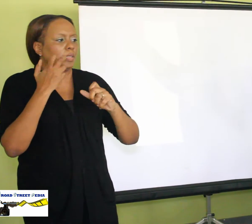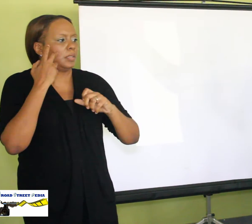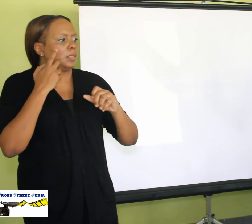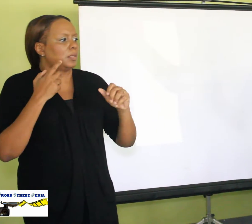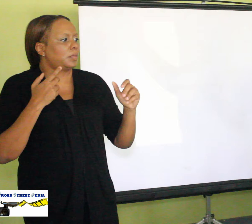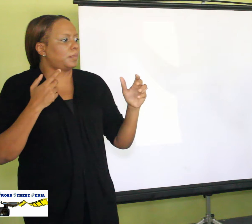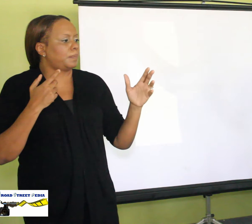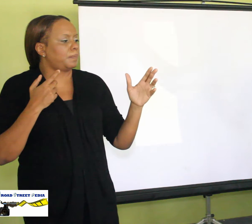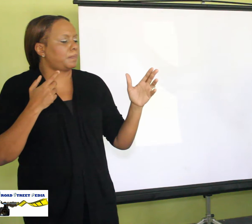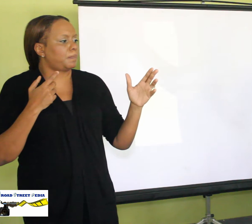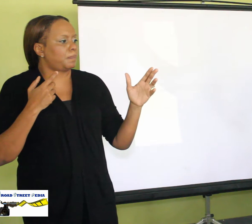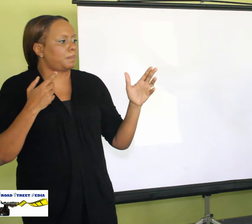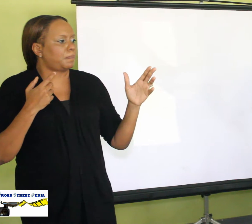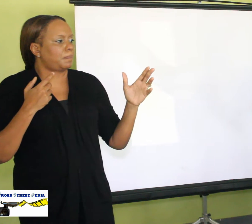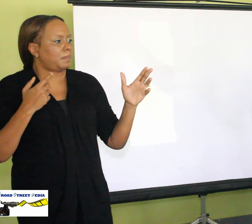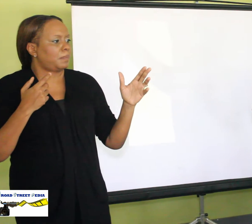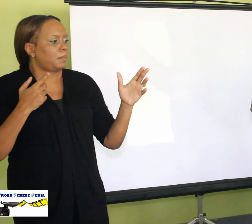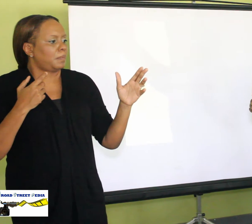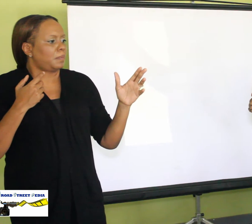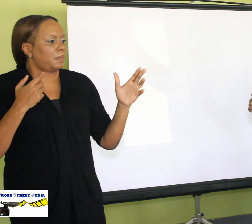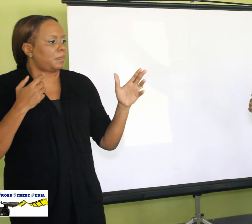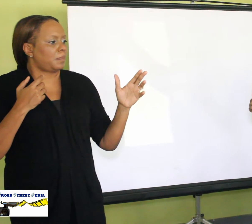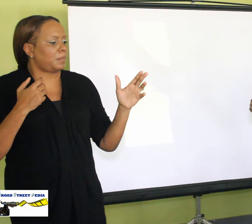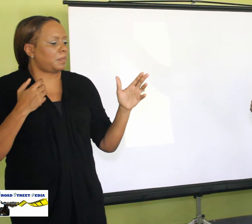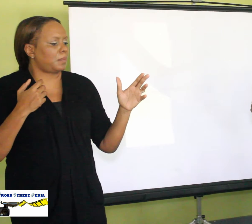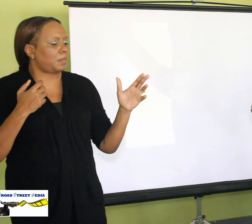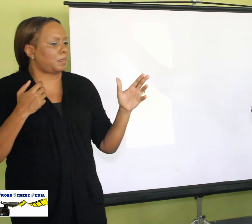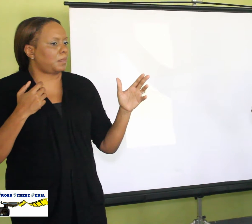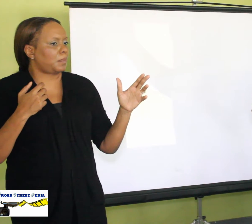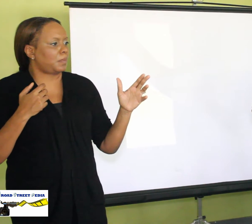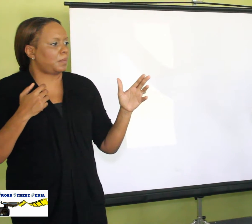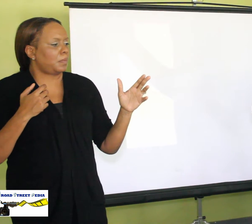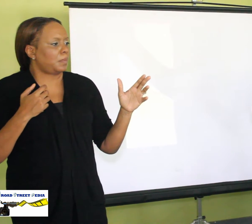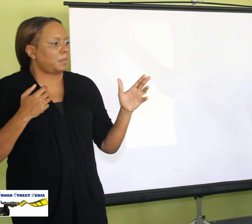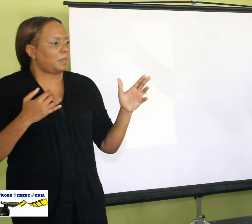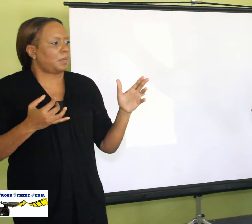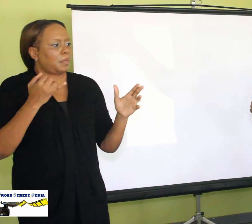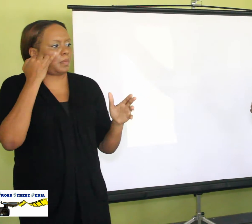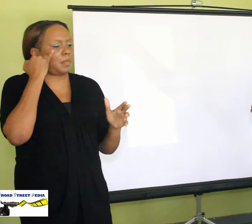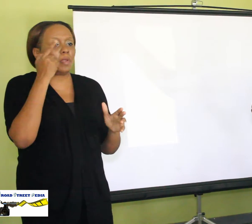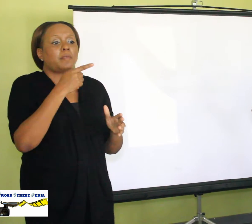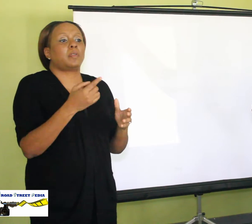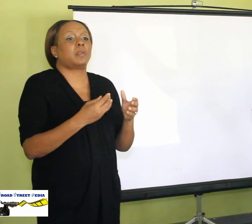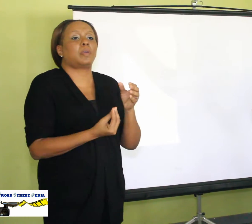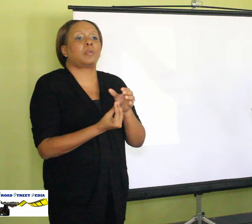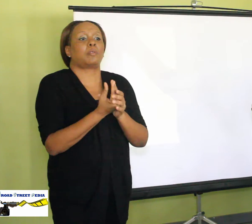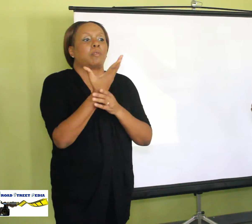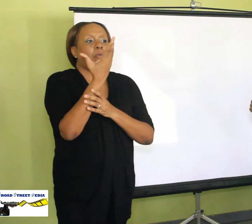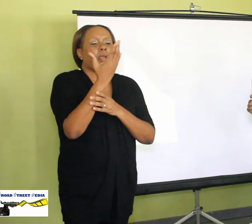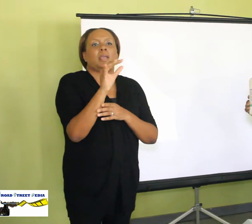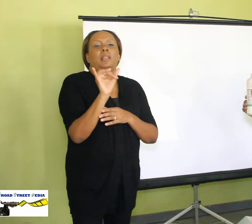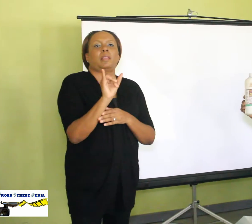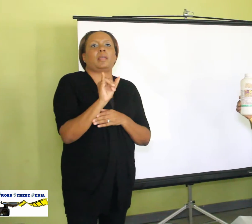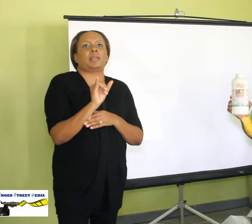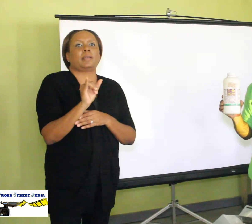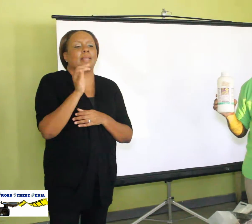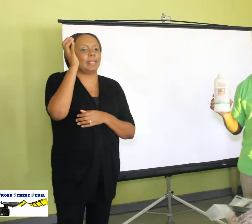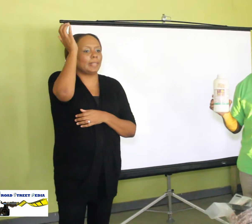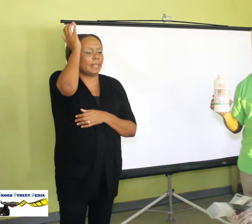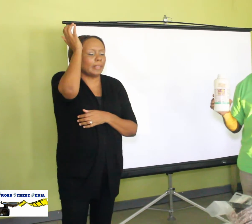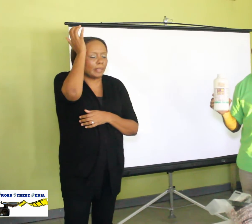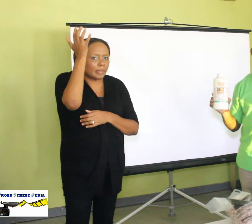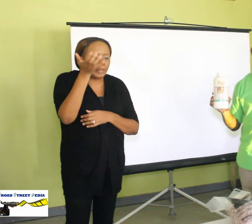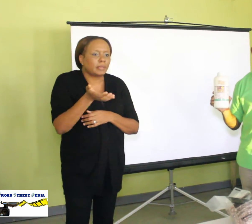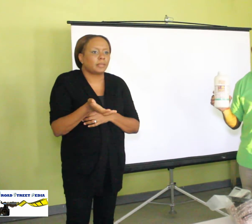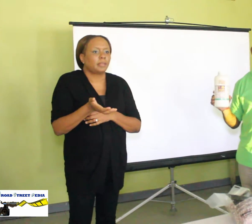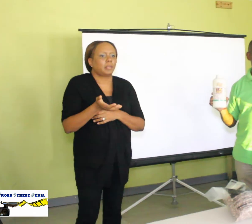said, if you want, if you are growing a crop that's leafy, like lettuce,